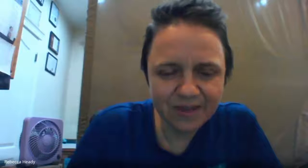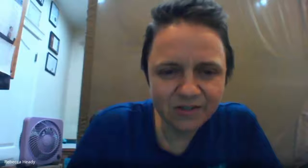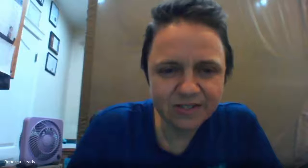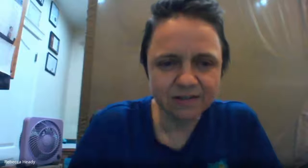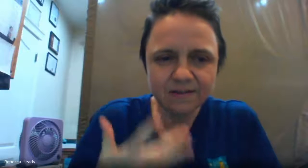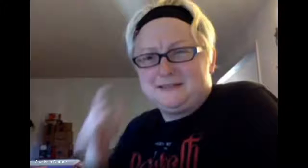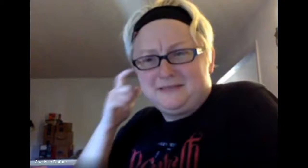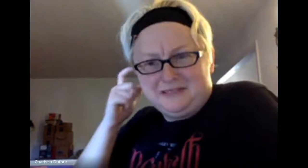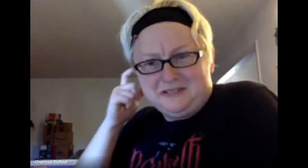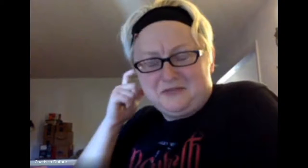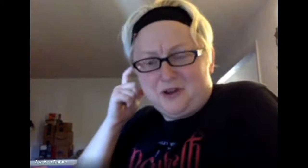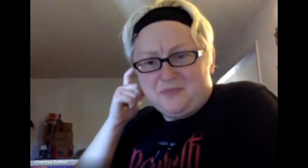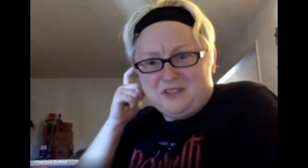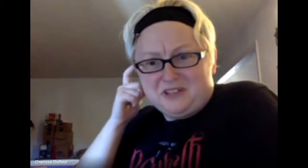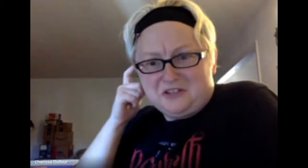seen from the Hugh Crest